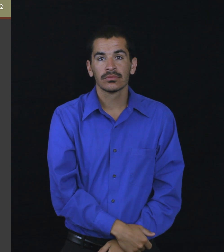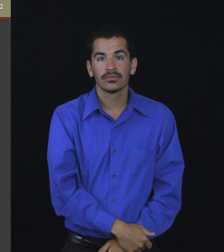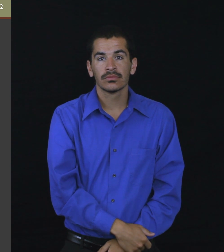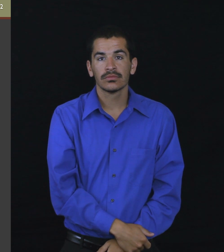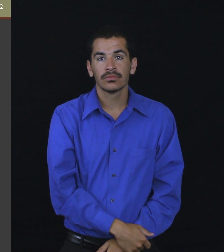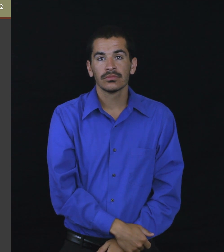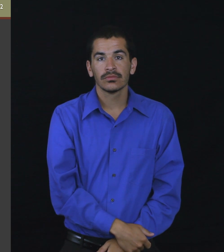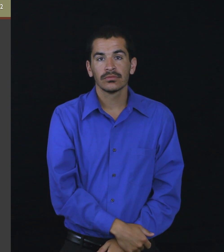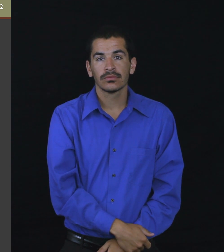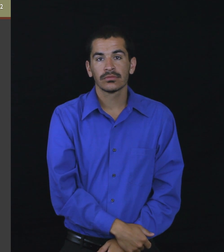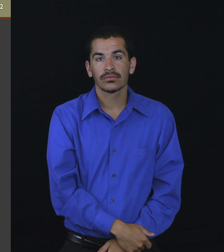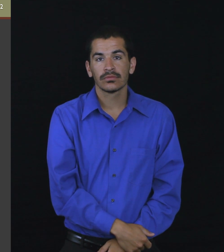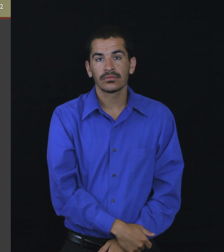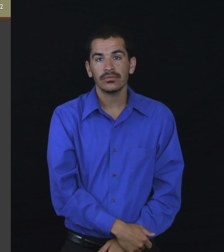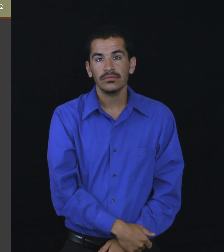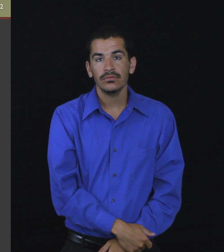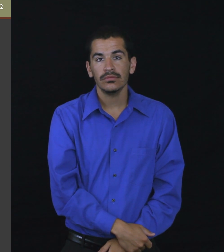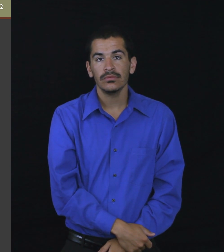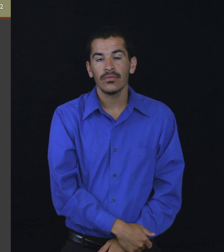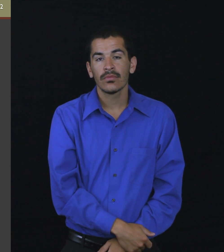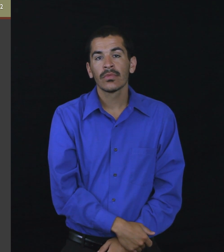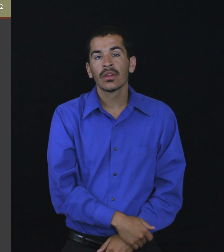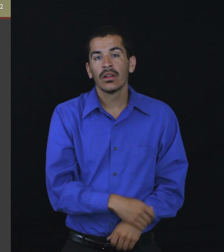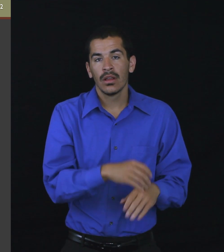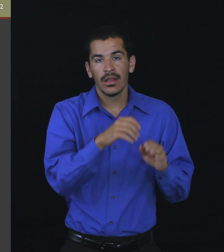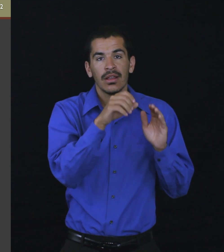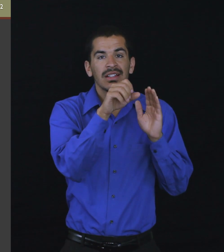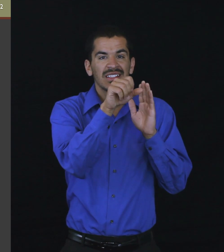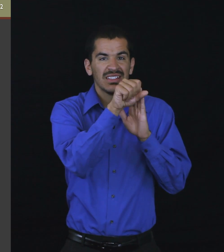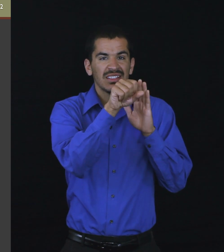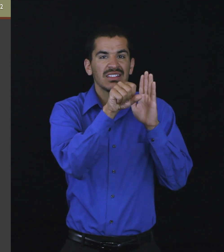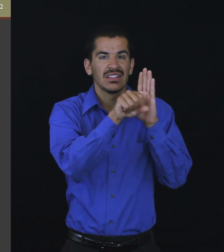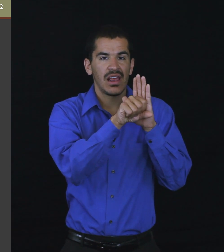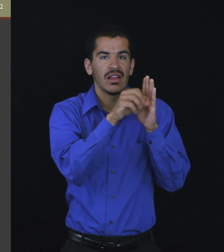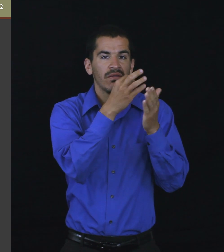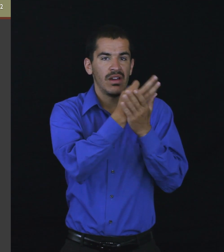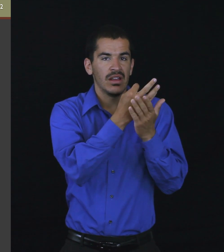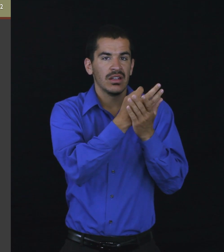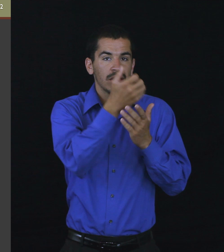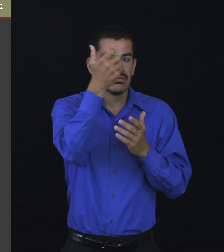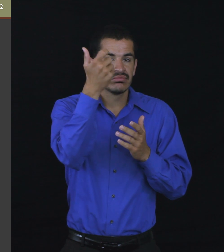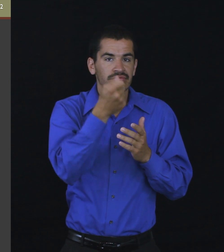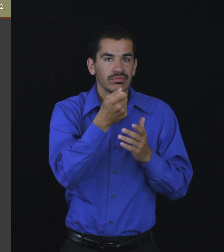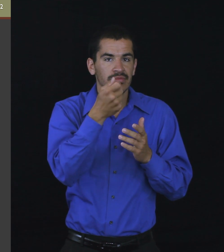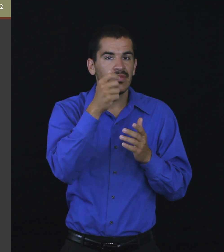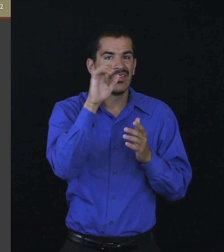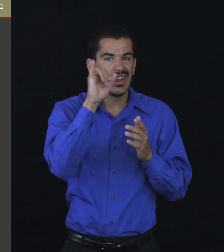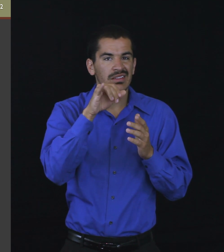A state grant should be the resource of last resort.